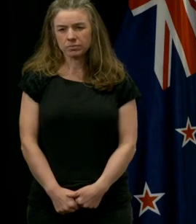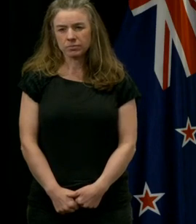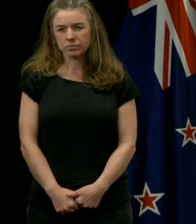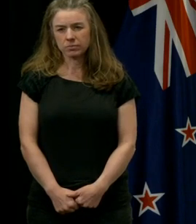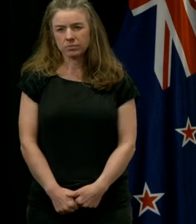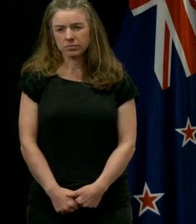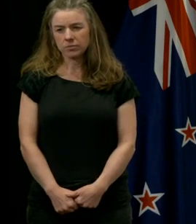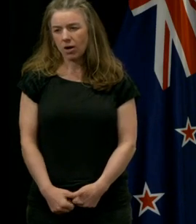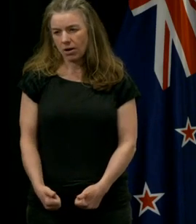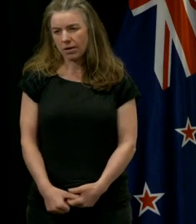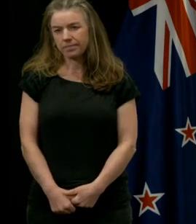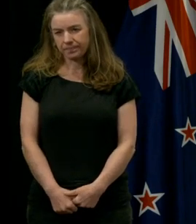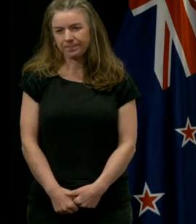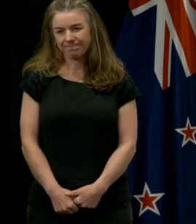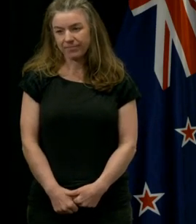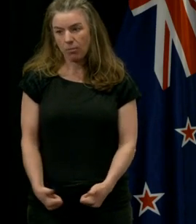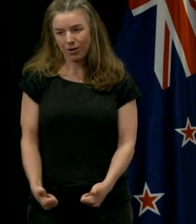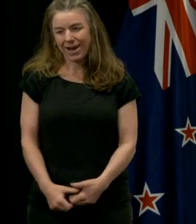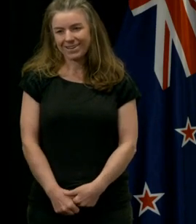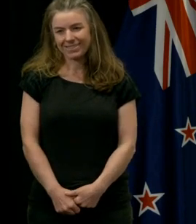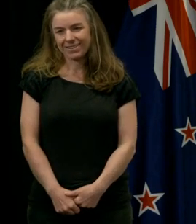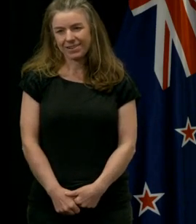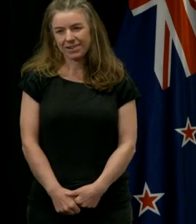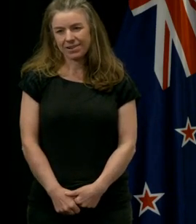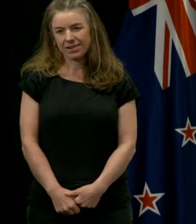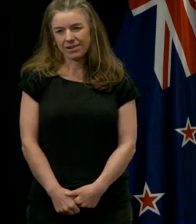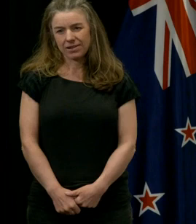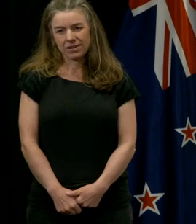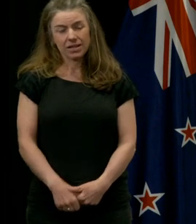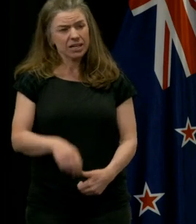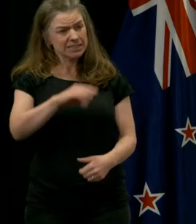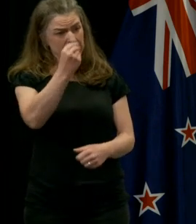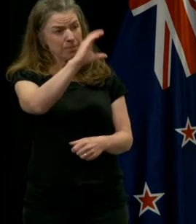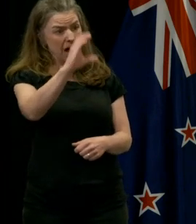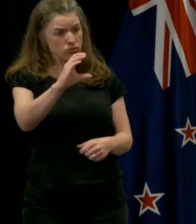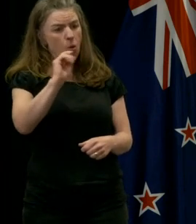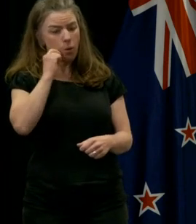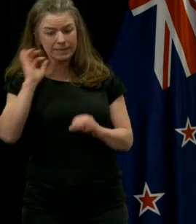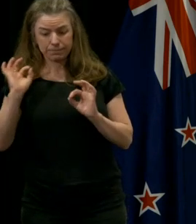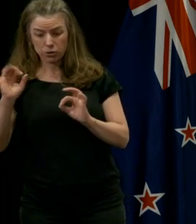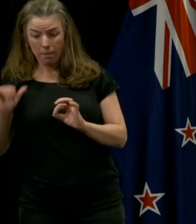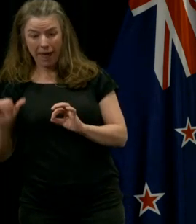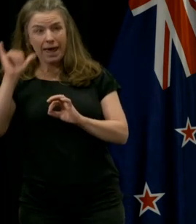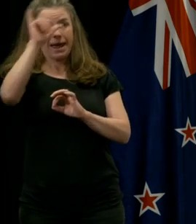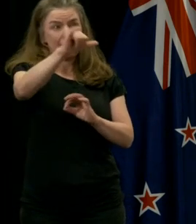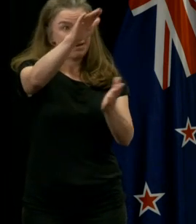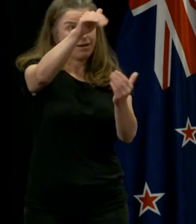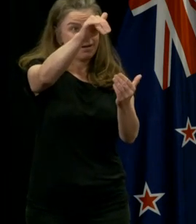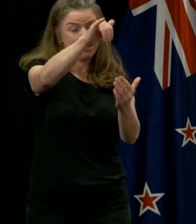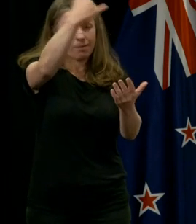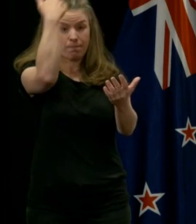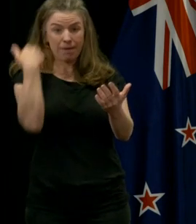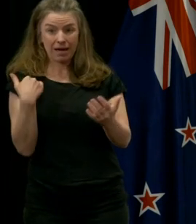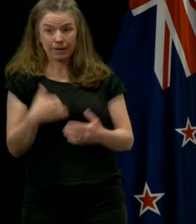an example of what countries can expect to get those Mercy flights and those that can't? Can you give those people? If we have no ability